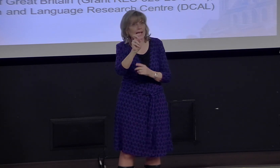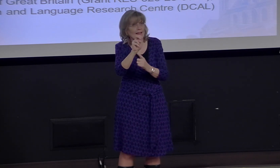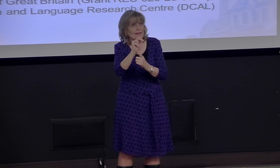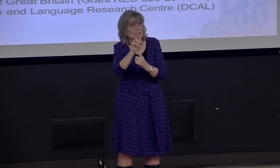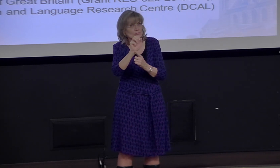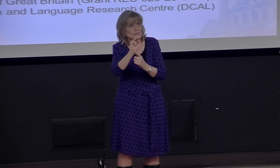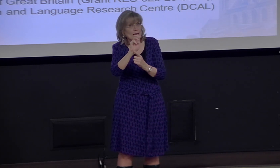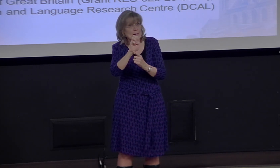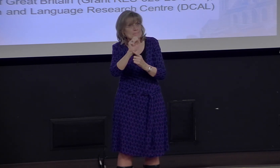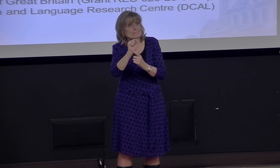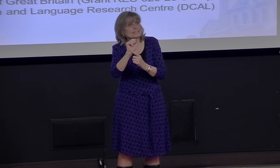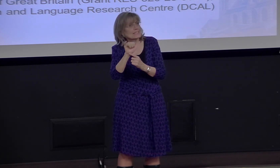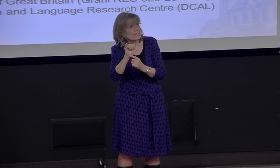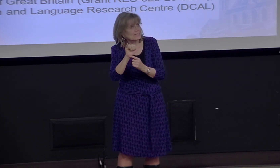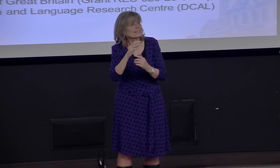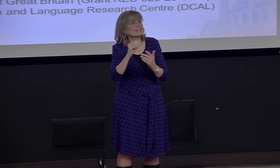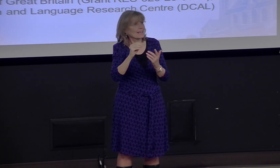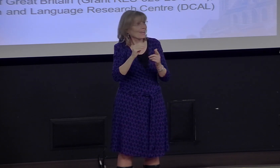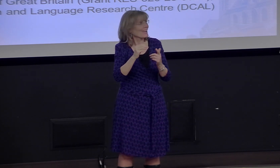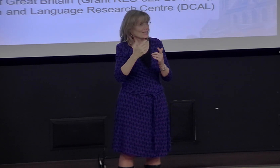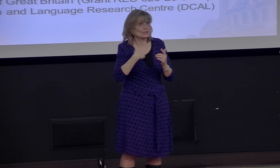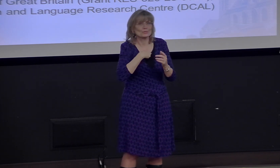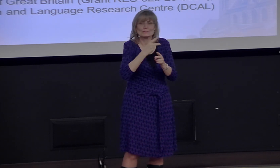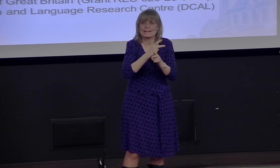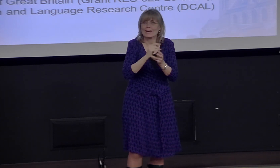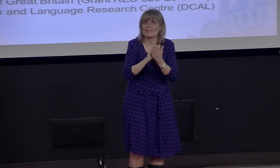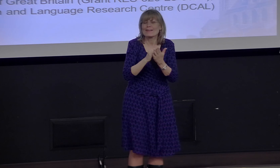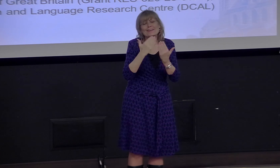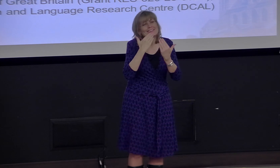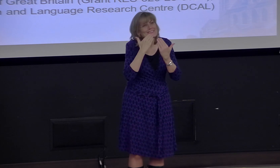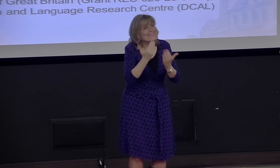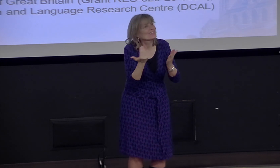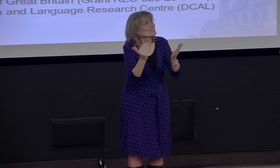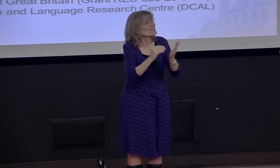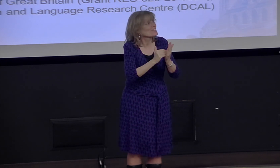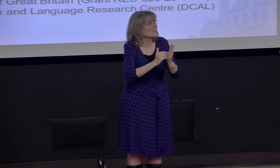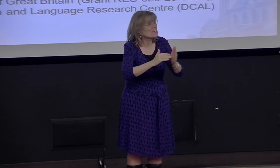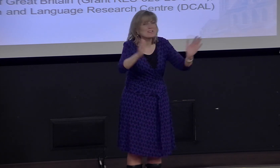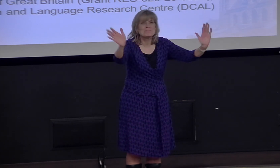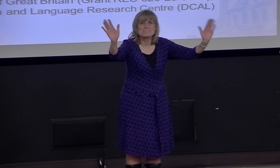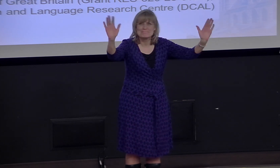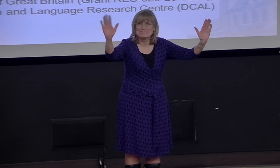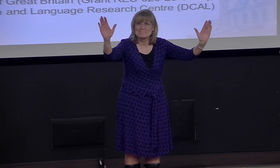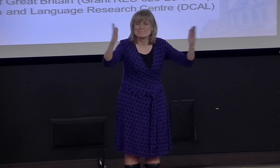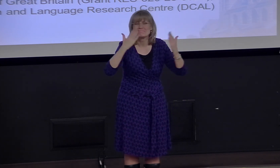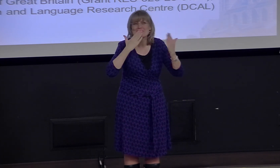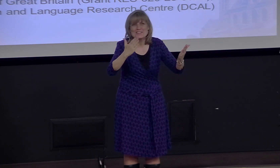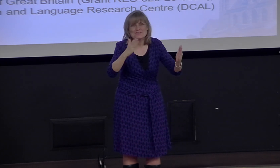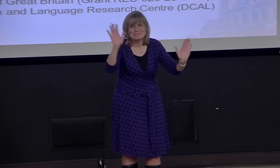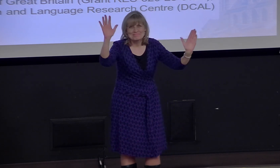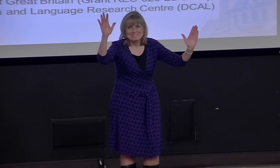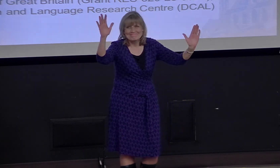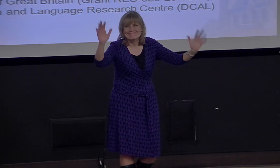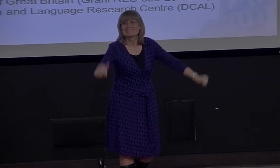see our student here, and we'll take care of that. Thanks so much again for coming. Bye-bye.